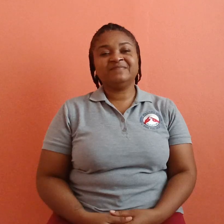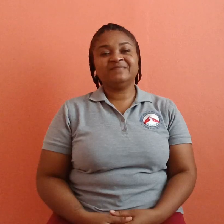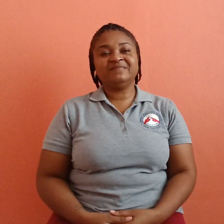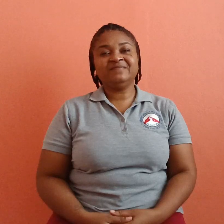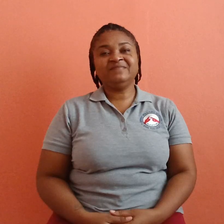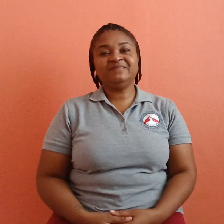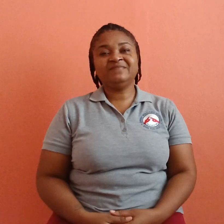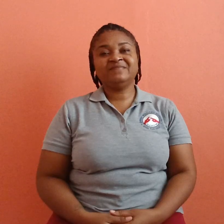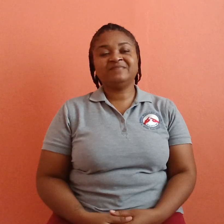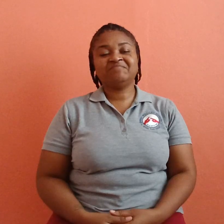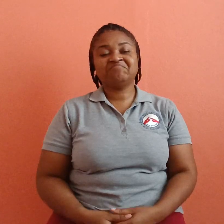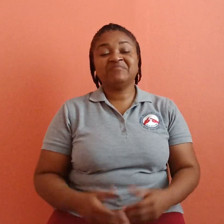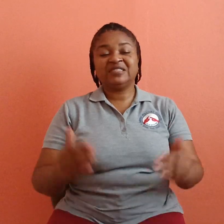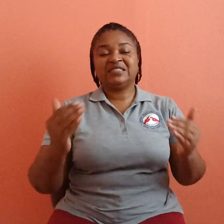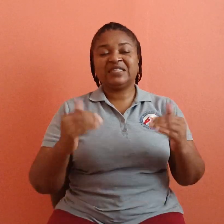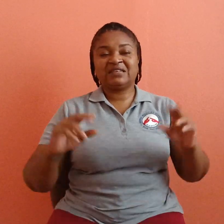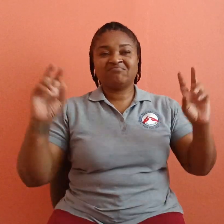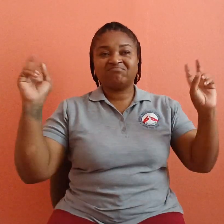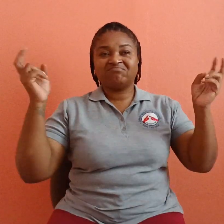Certification and training.